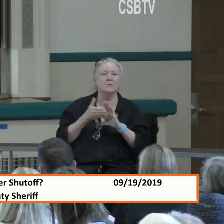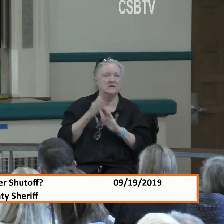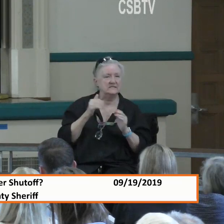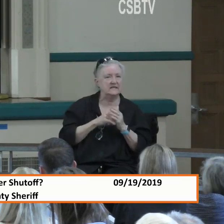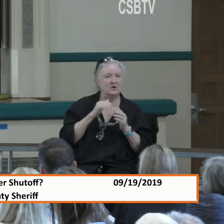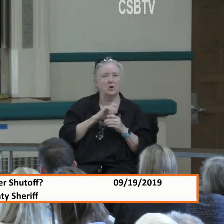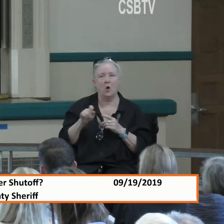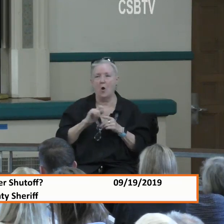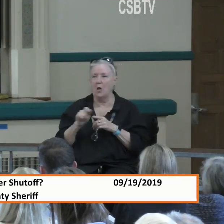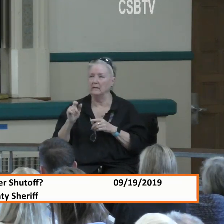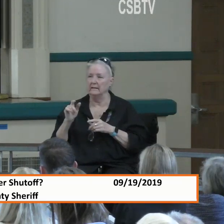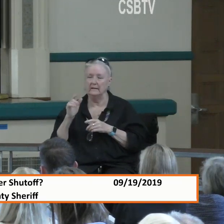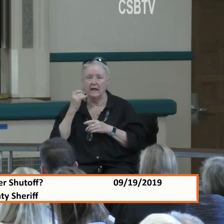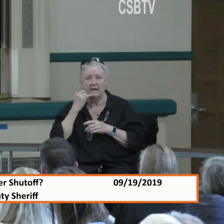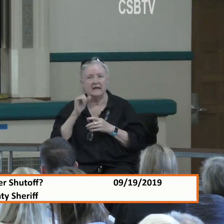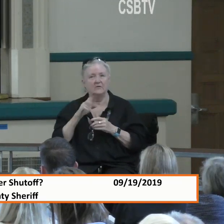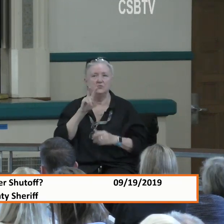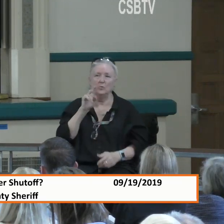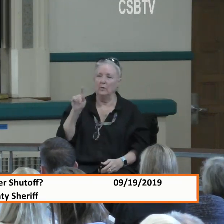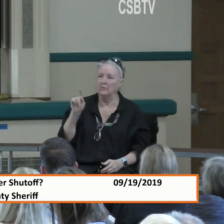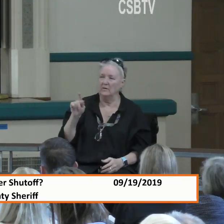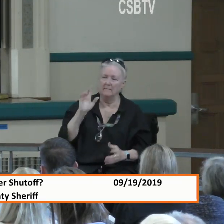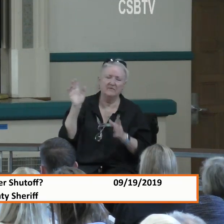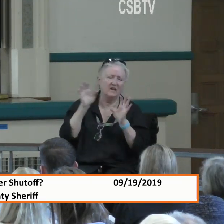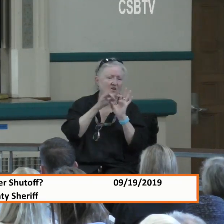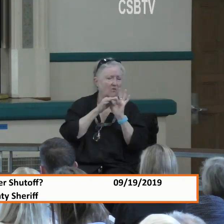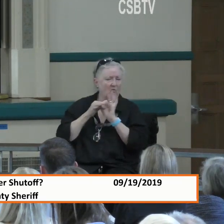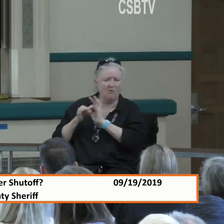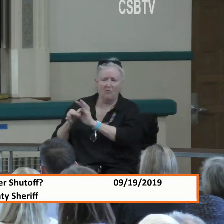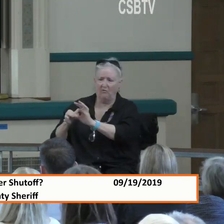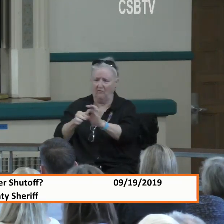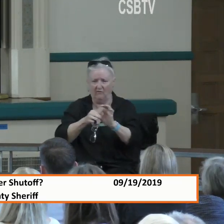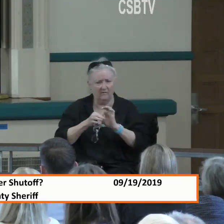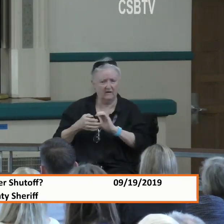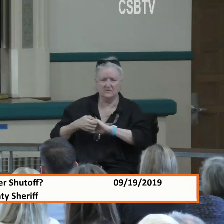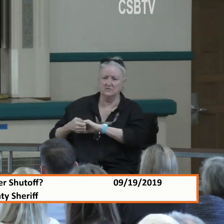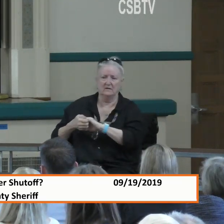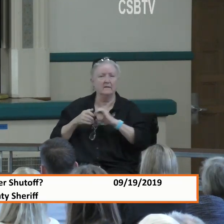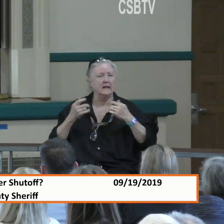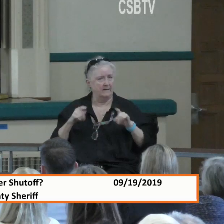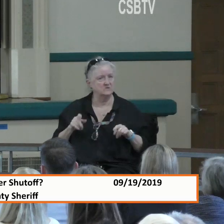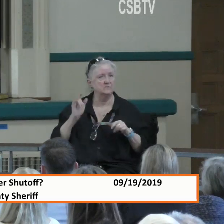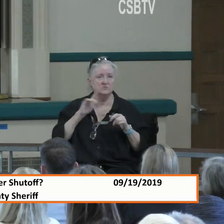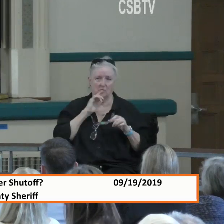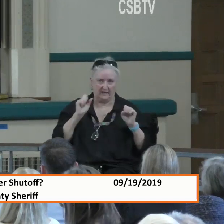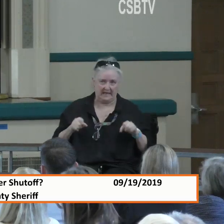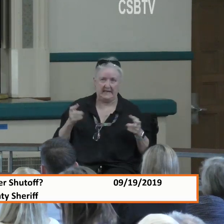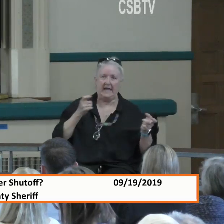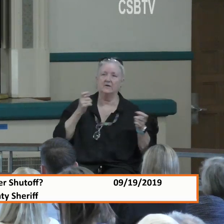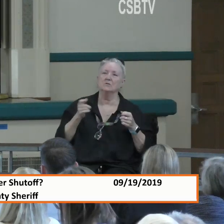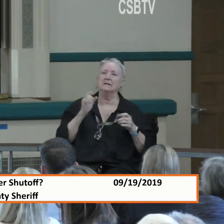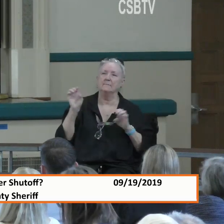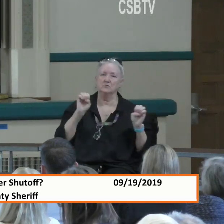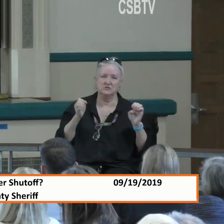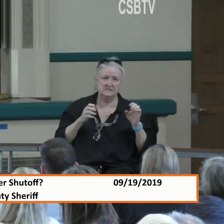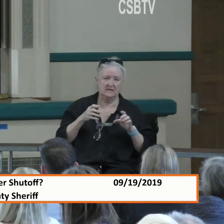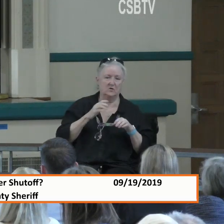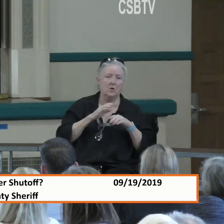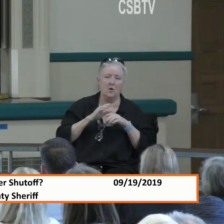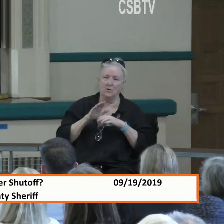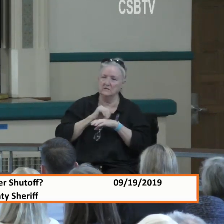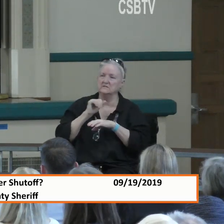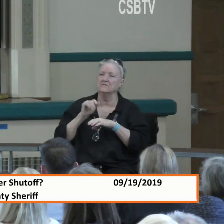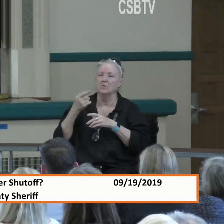call line and 211. There's a big coordination that occurs to make sure that we can handle emergency calls for service as well